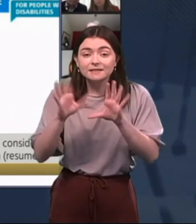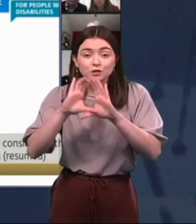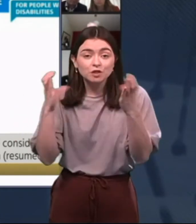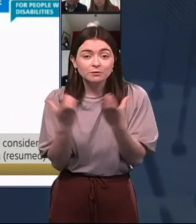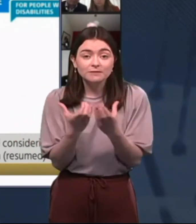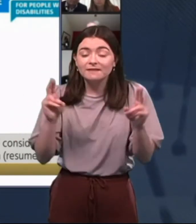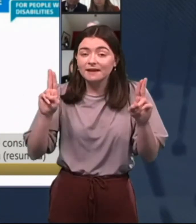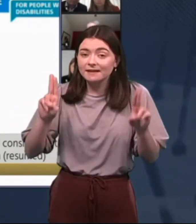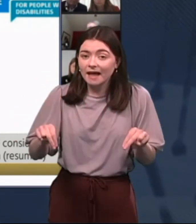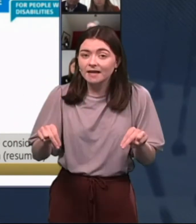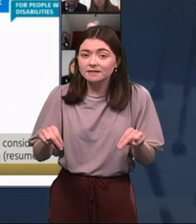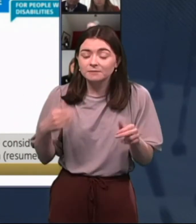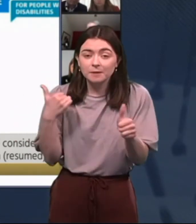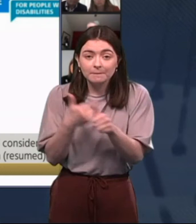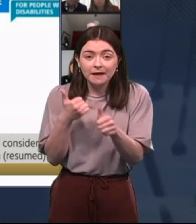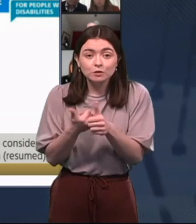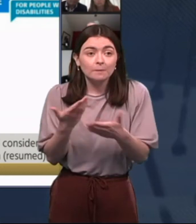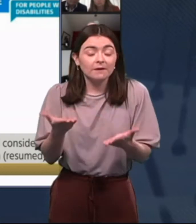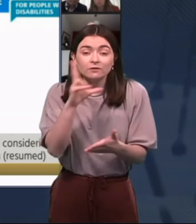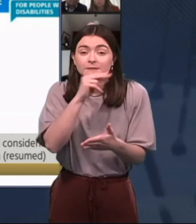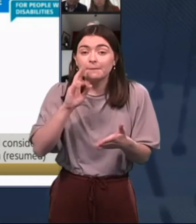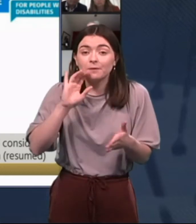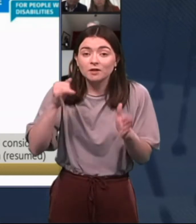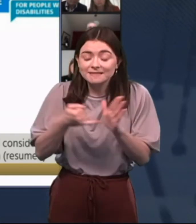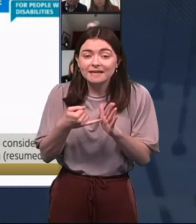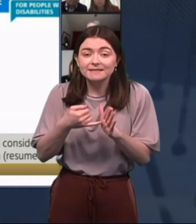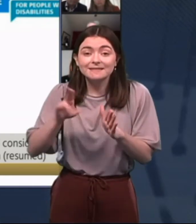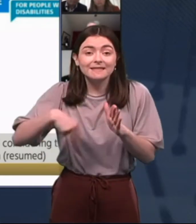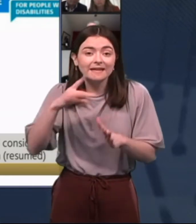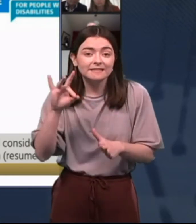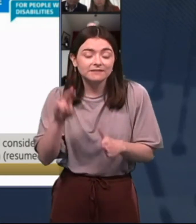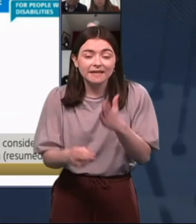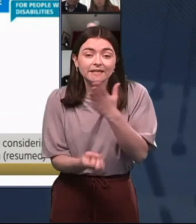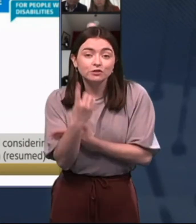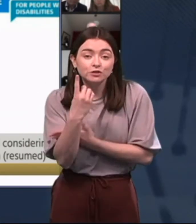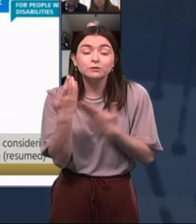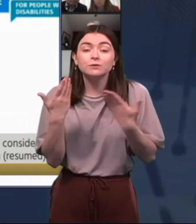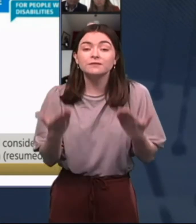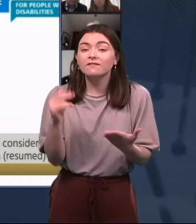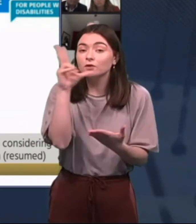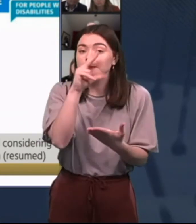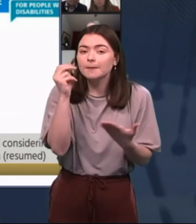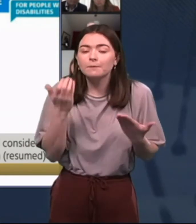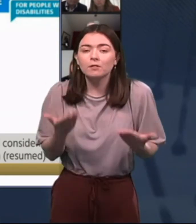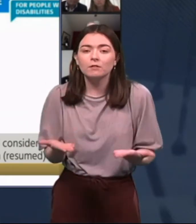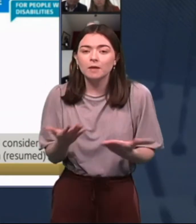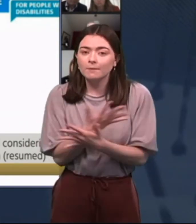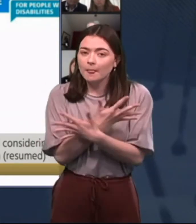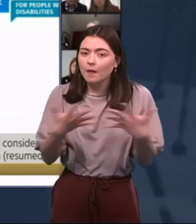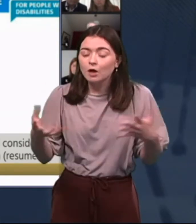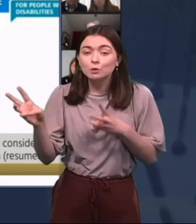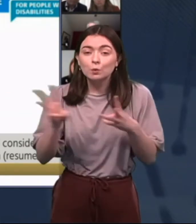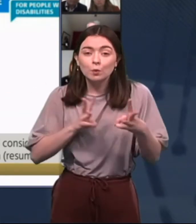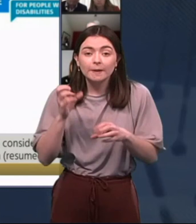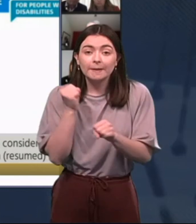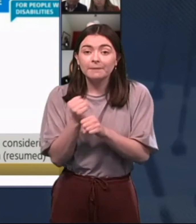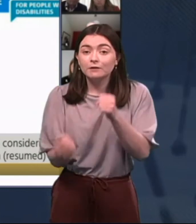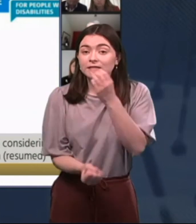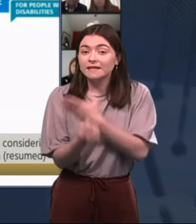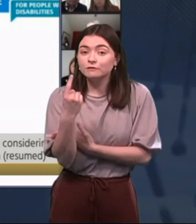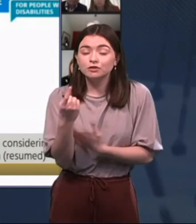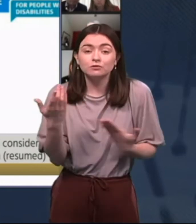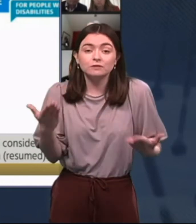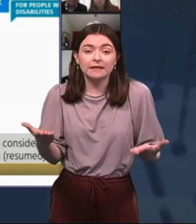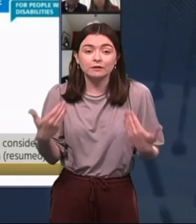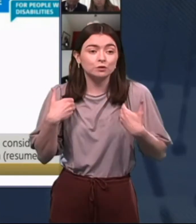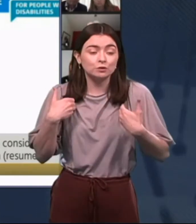further compounded by the likes of consent, next of kin issues. So, for example, we would do an awful lot of work around issues like do not